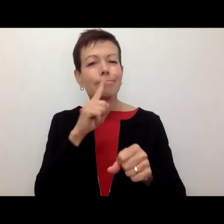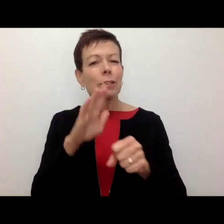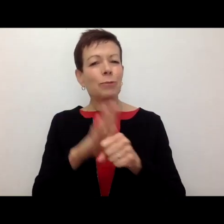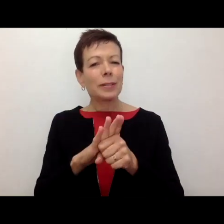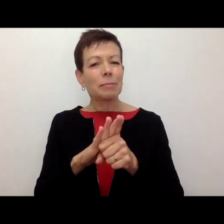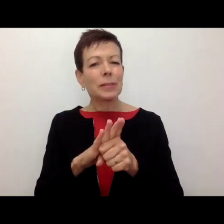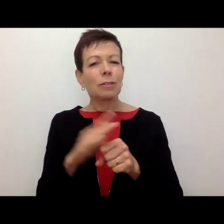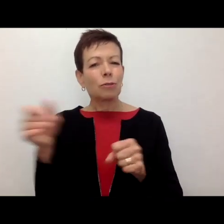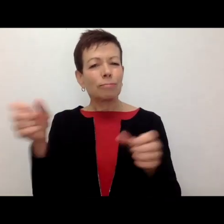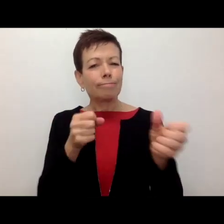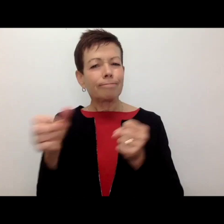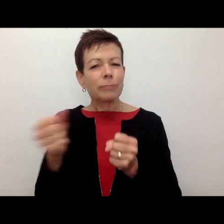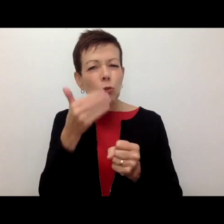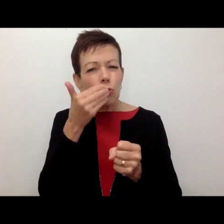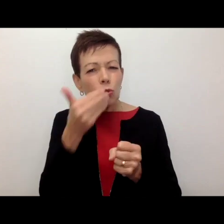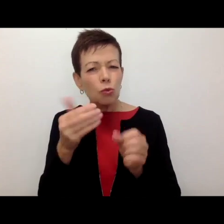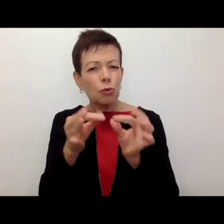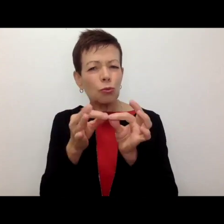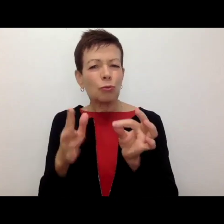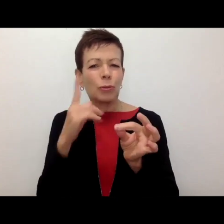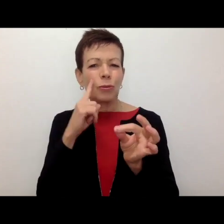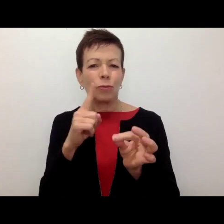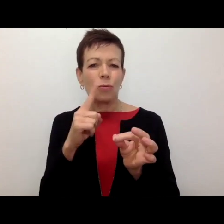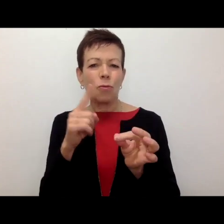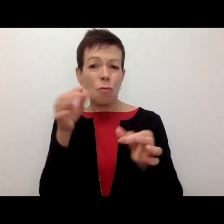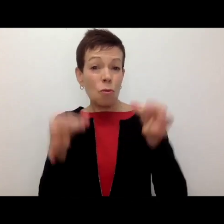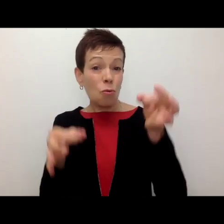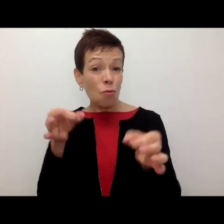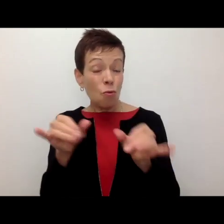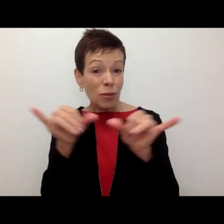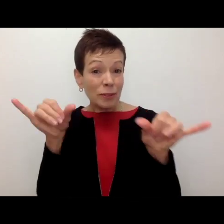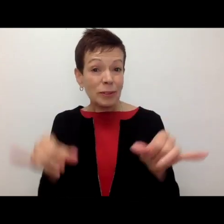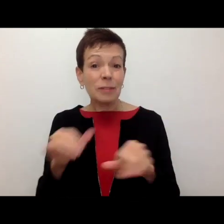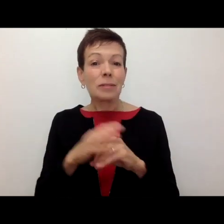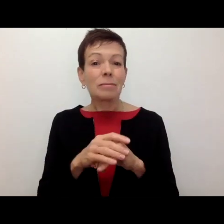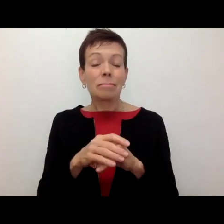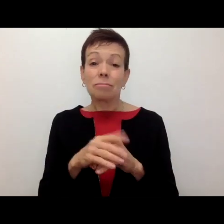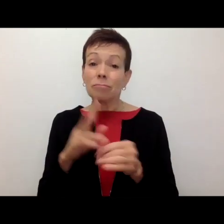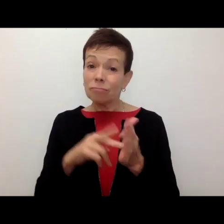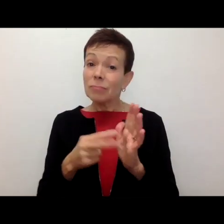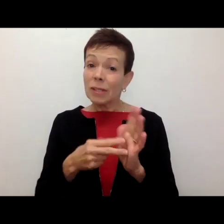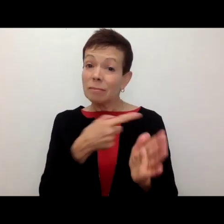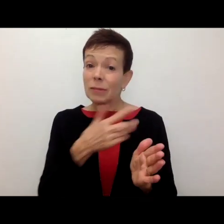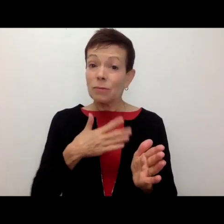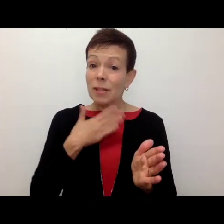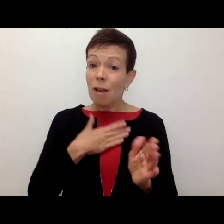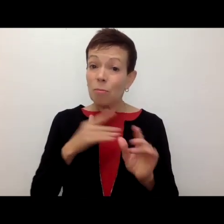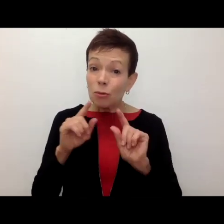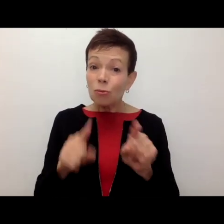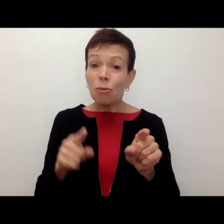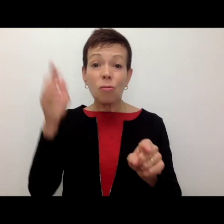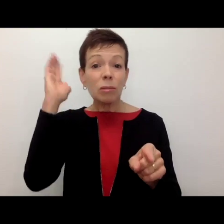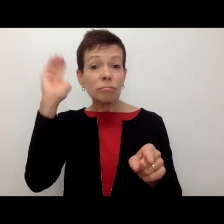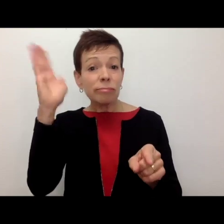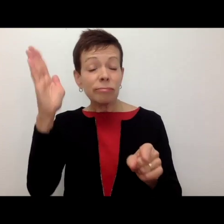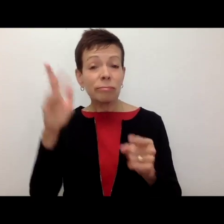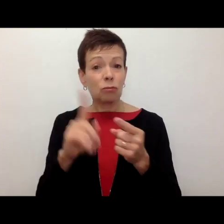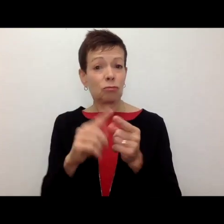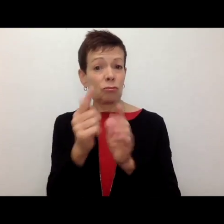president, he wanted to make sure that the courts were committed to hiring qualified legal interpreters, which meant he